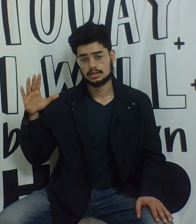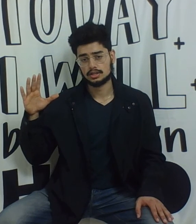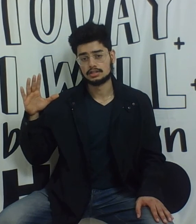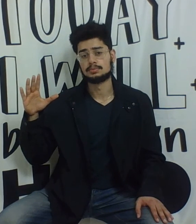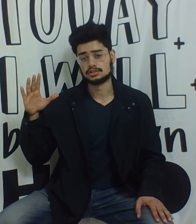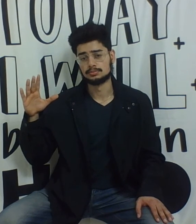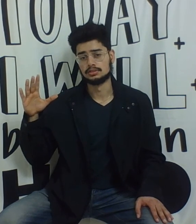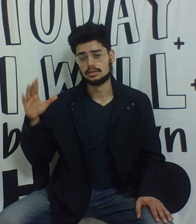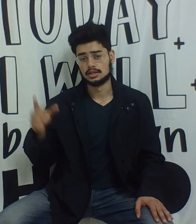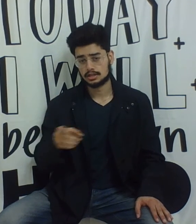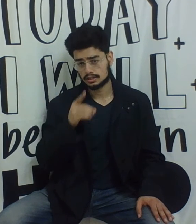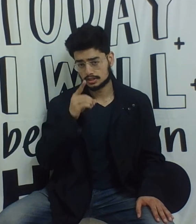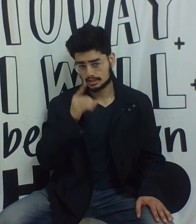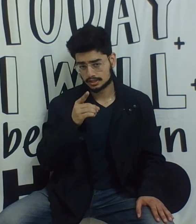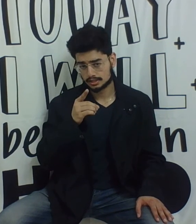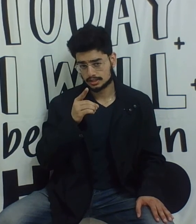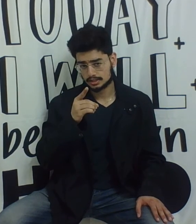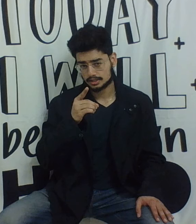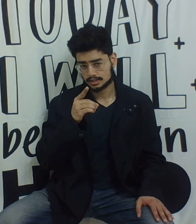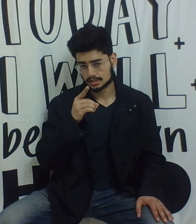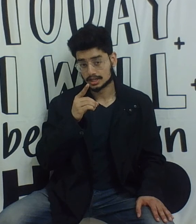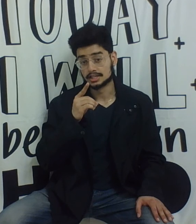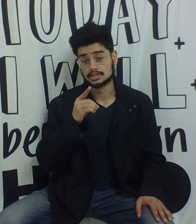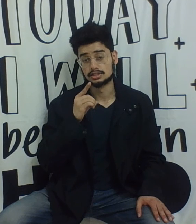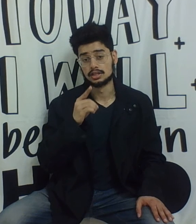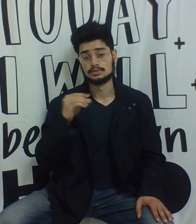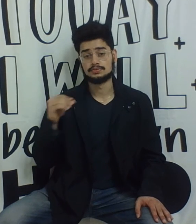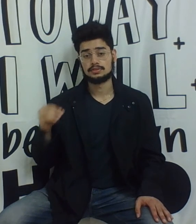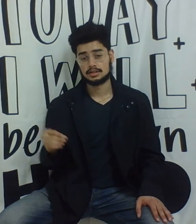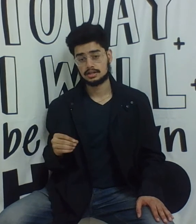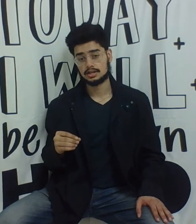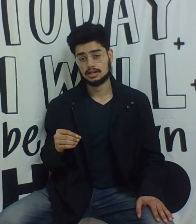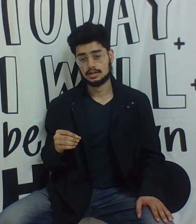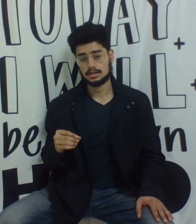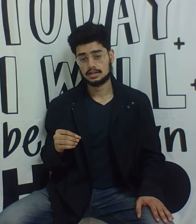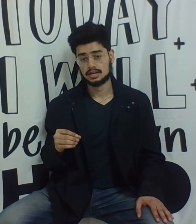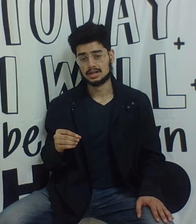and possibly enhance your life. And with